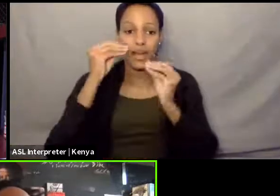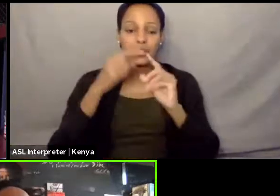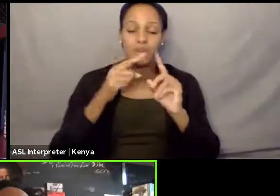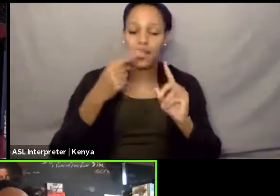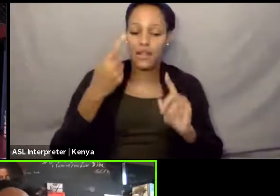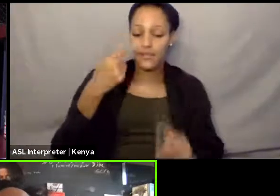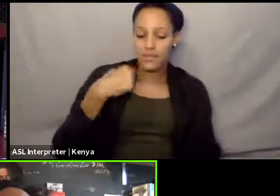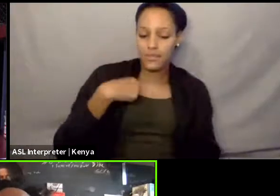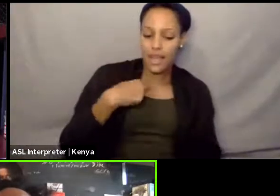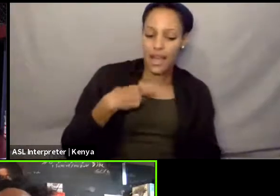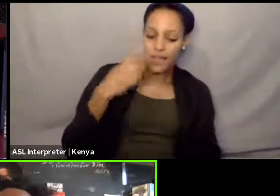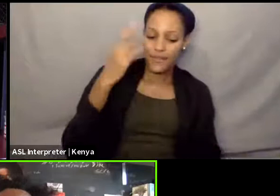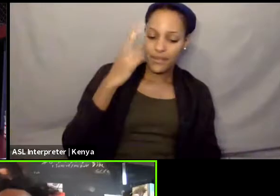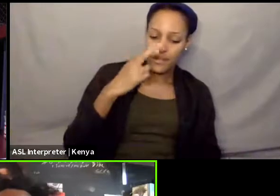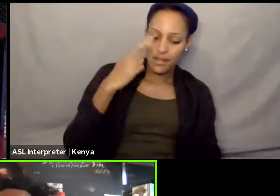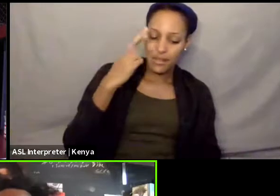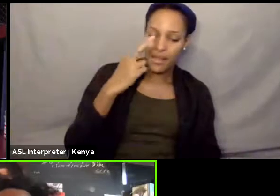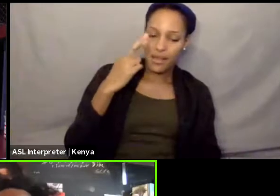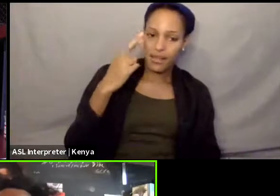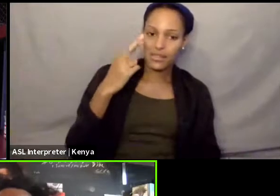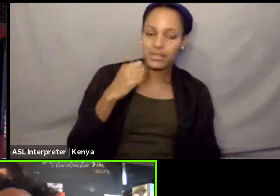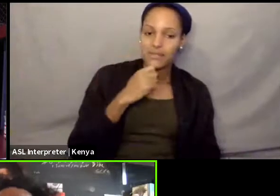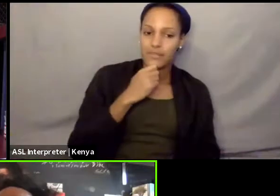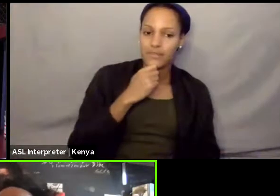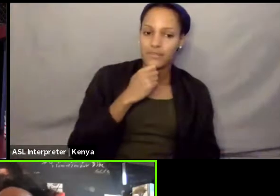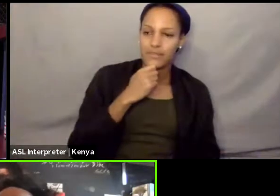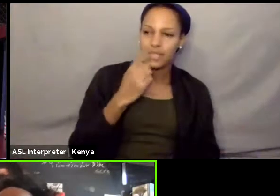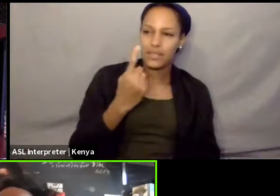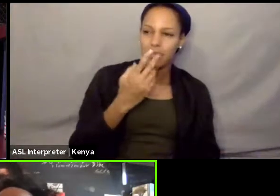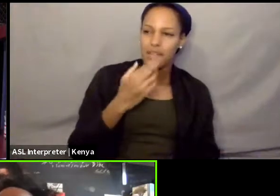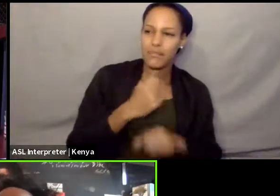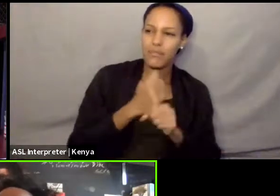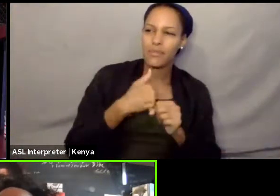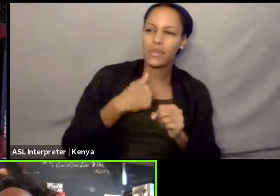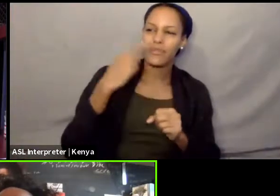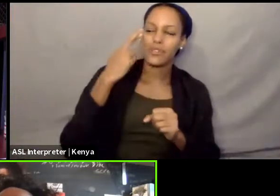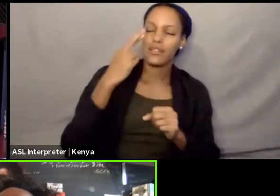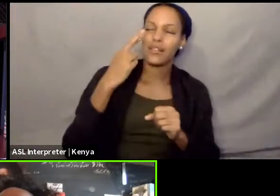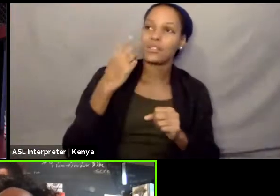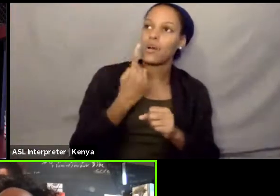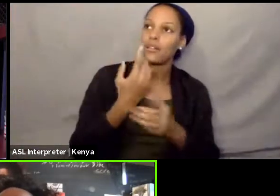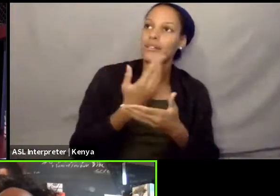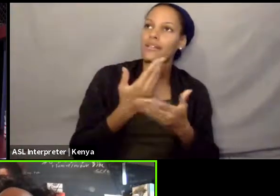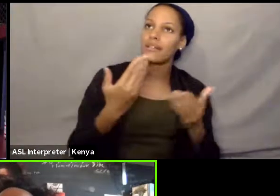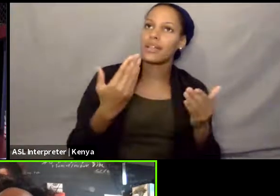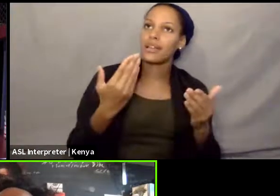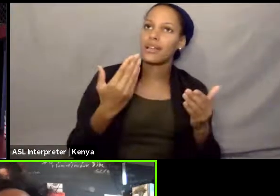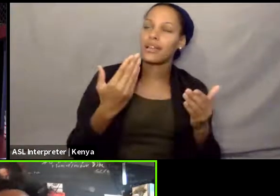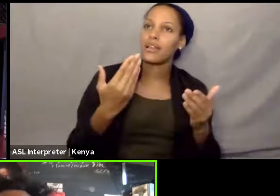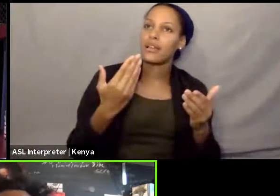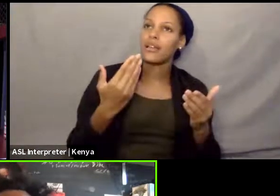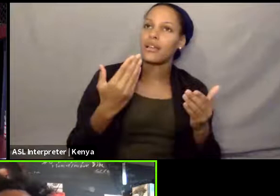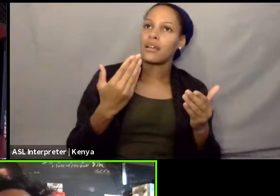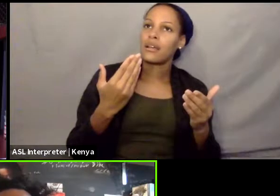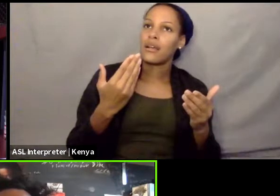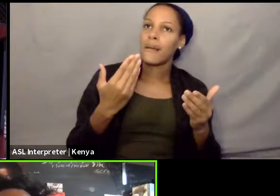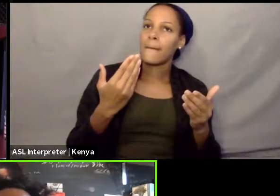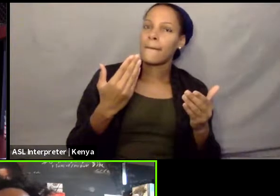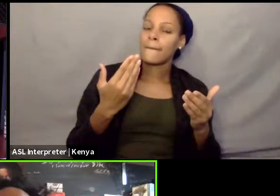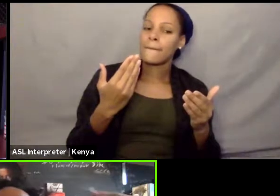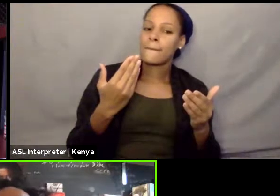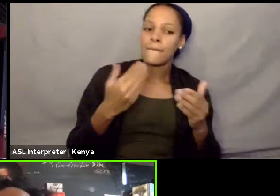I realized in the course, something made me realize, oh, right. One of the things that noting something